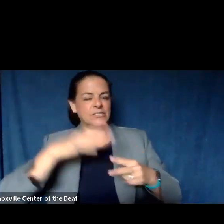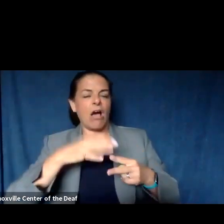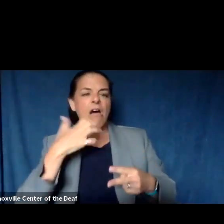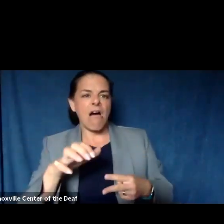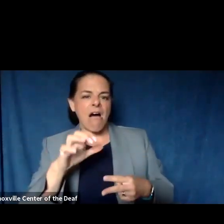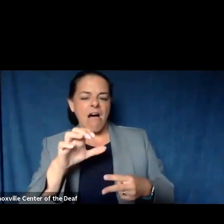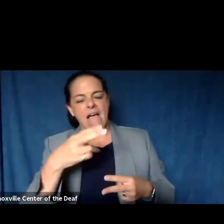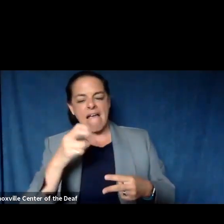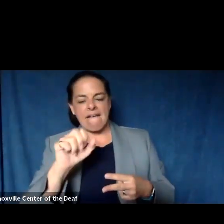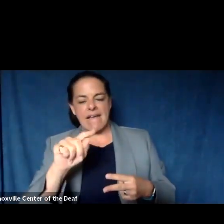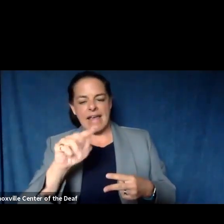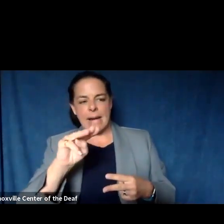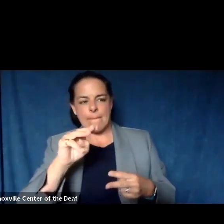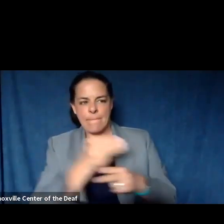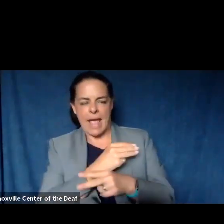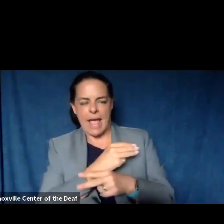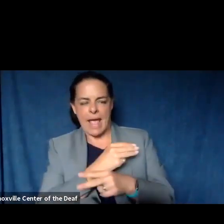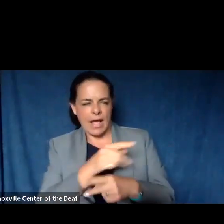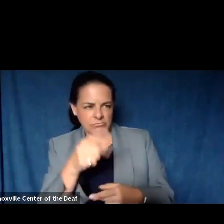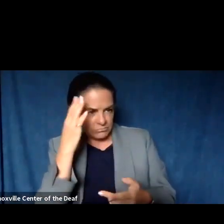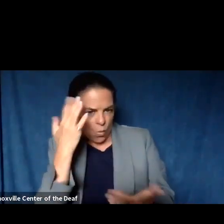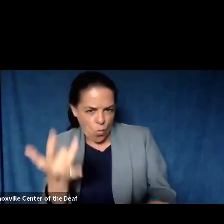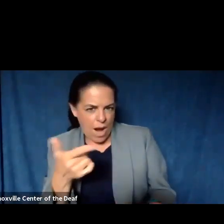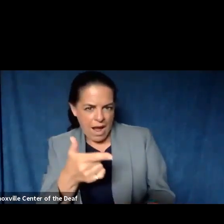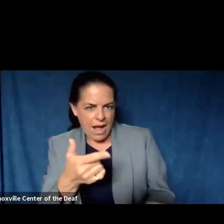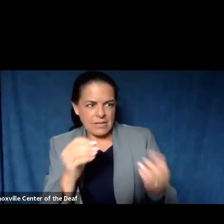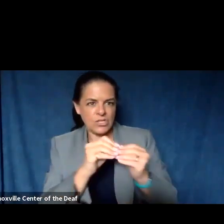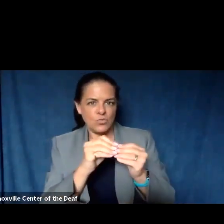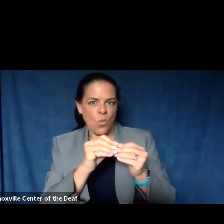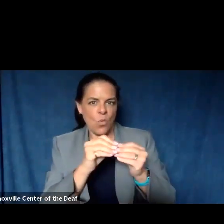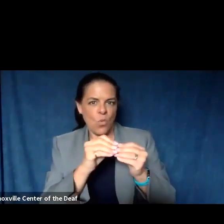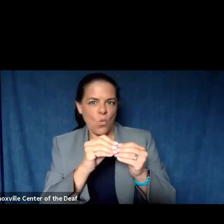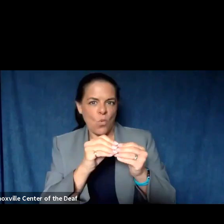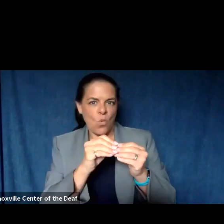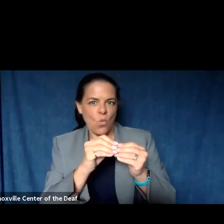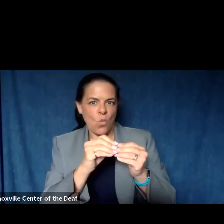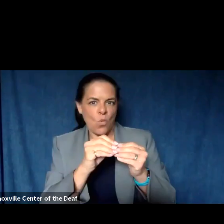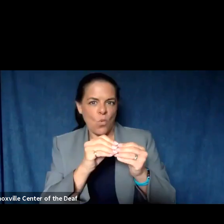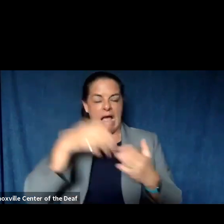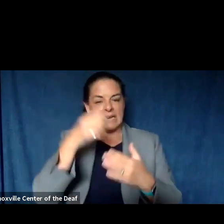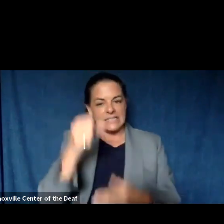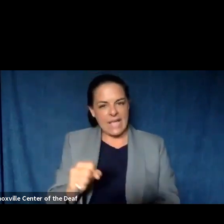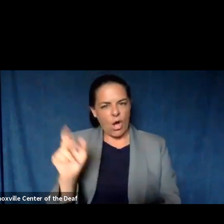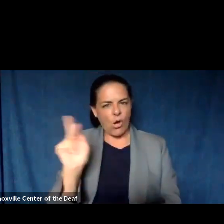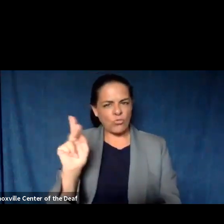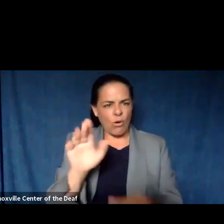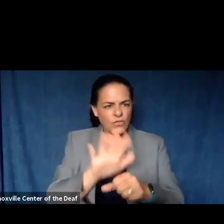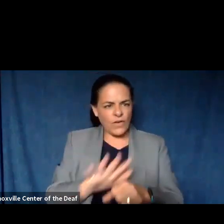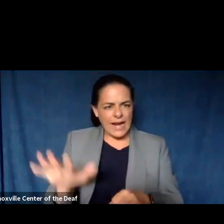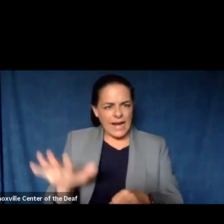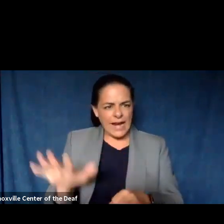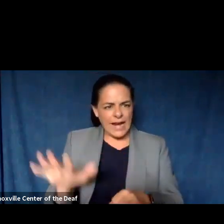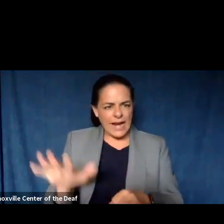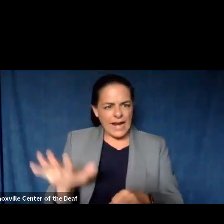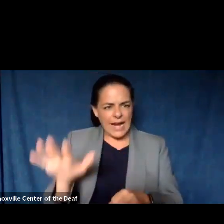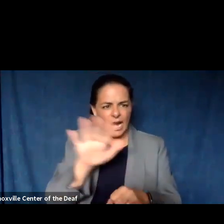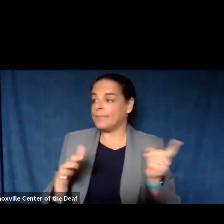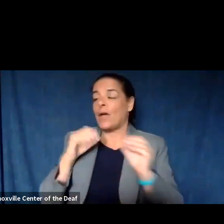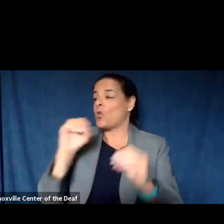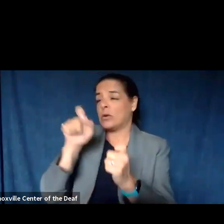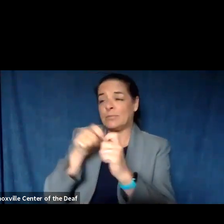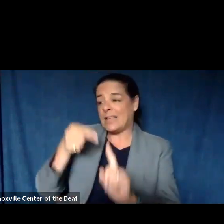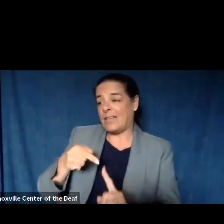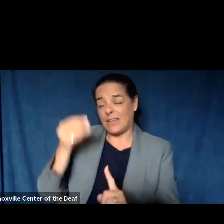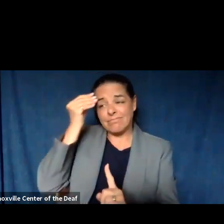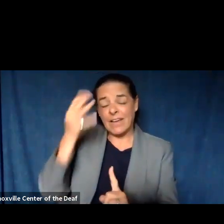you have any thoughts on why numbers are now so high in the South Knoxville, Knox County area? I don't have any specific information.